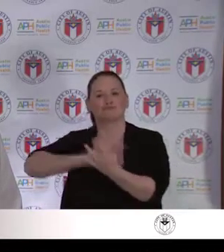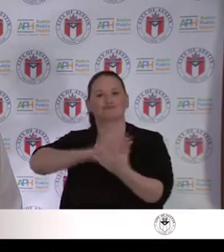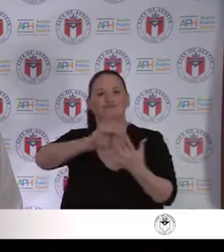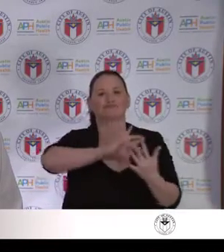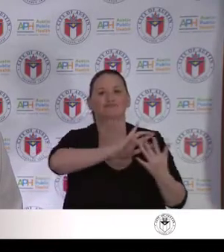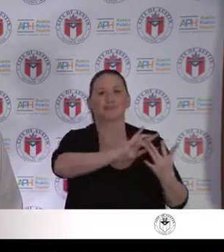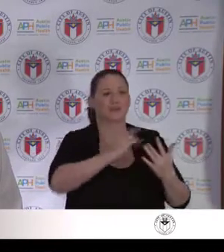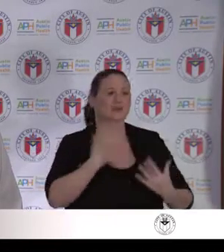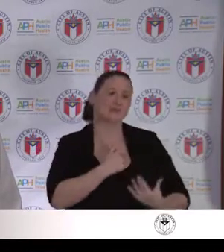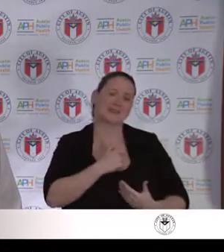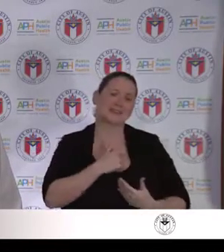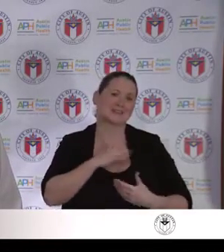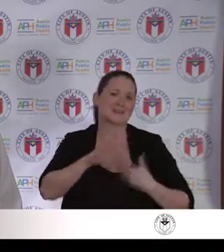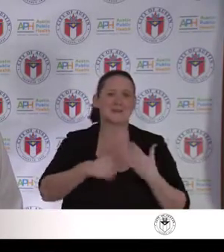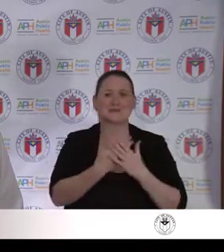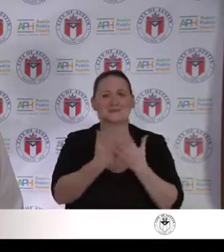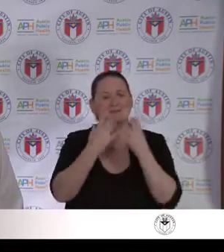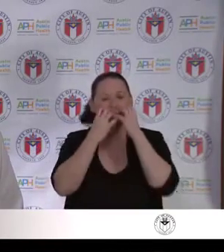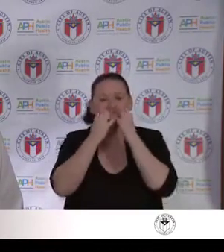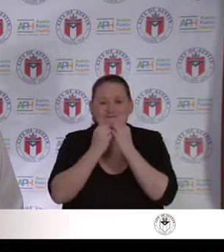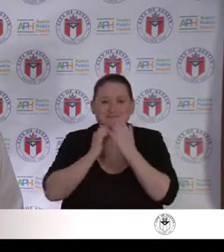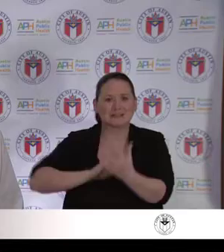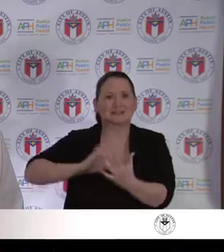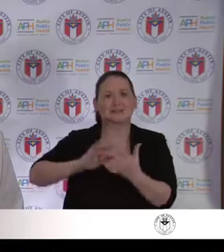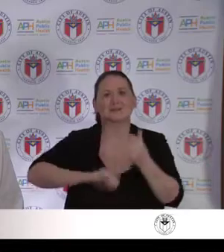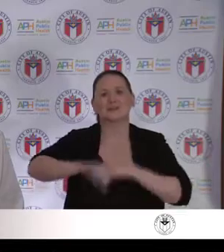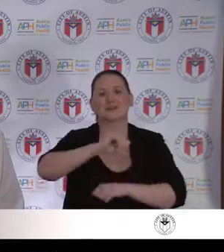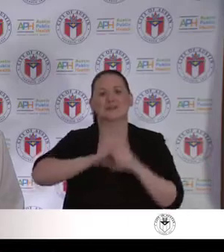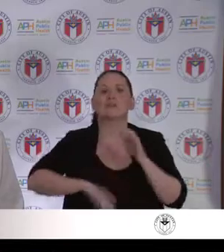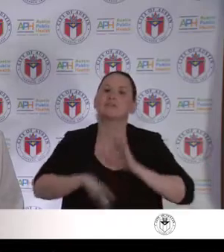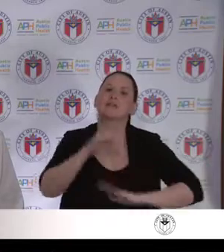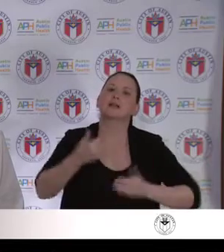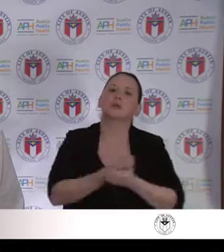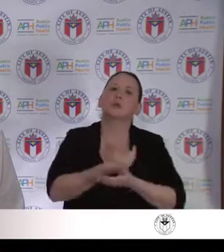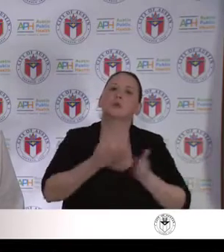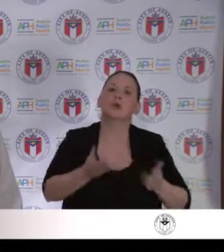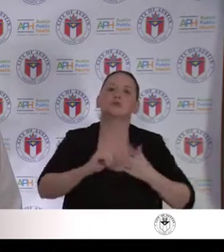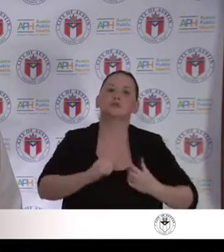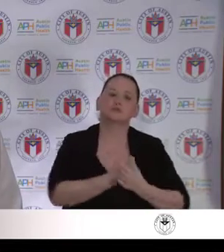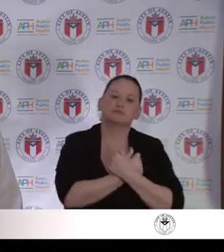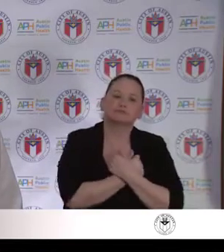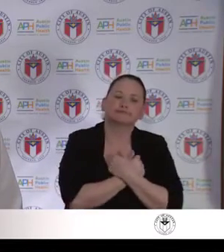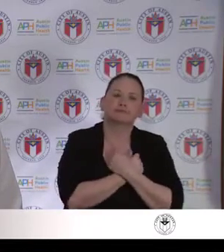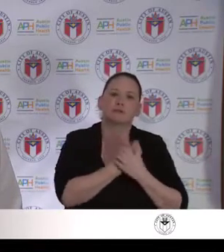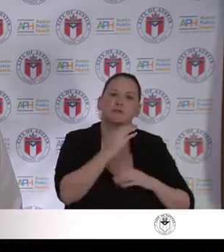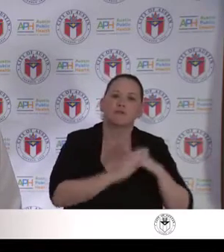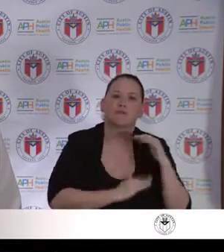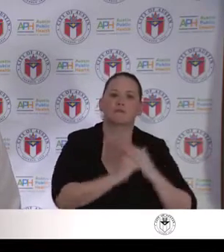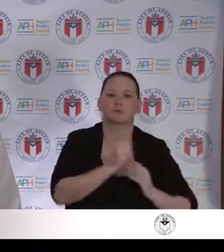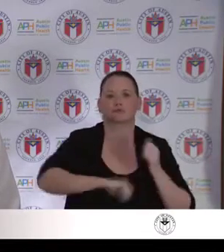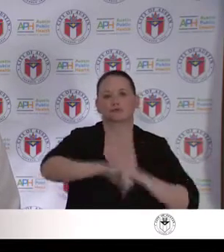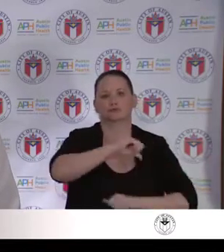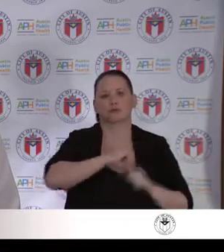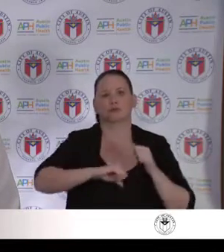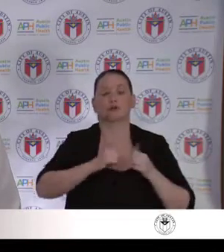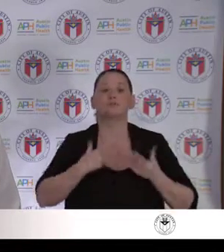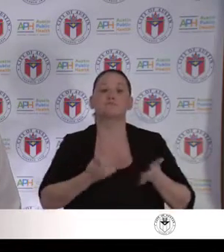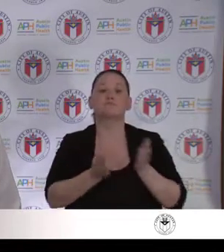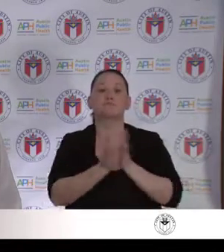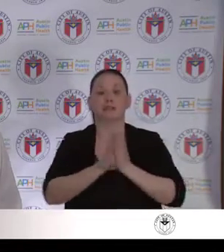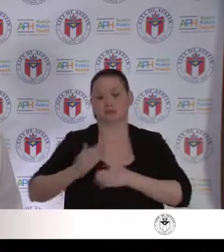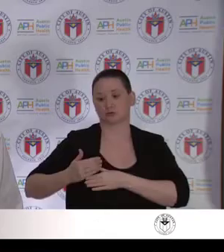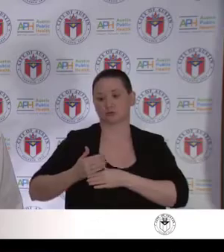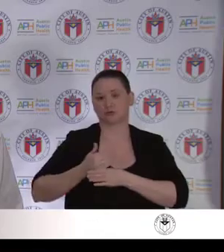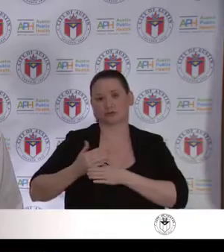all we want to do is reach out to each other. Let's find new ways to comfort one another. So I'm calling for sharing